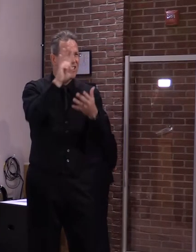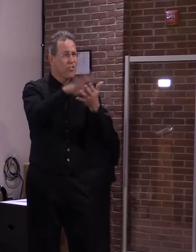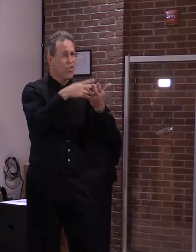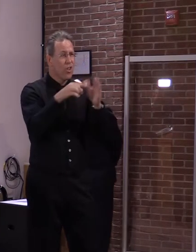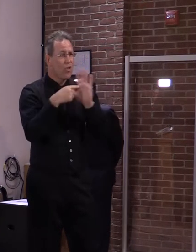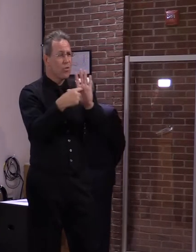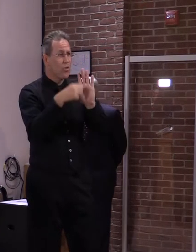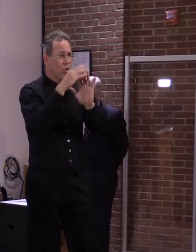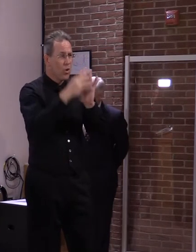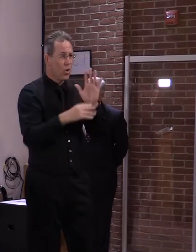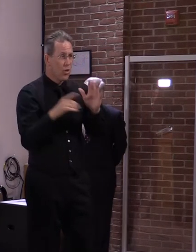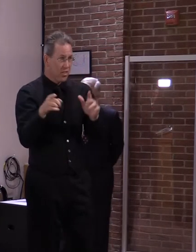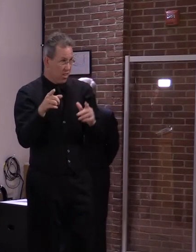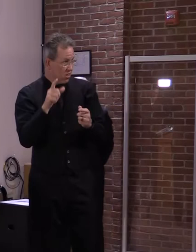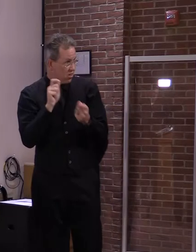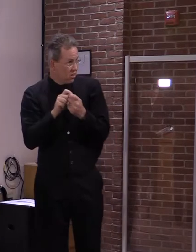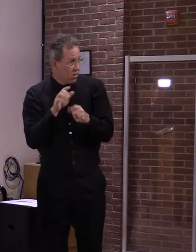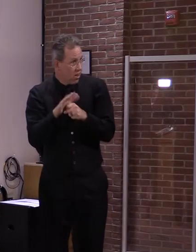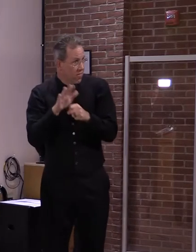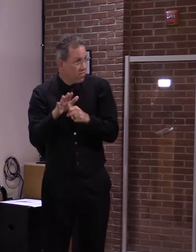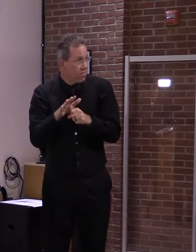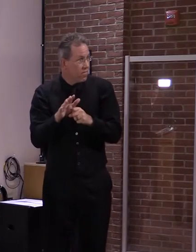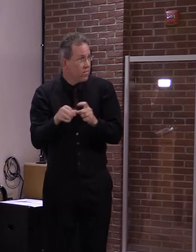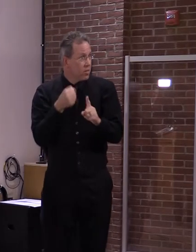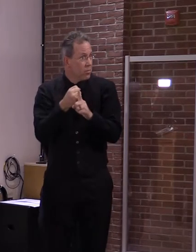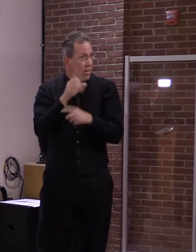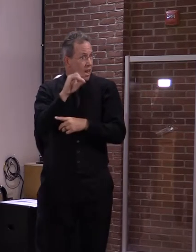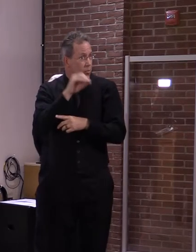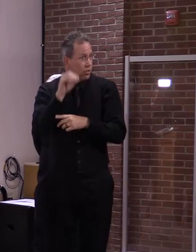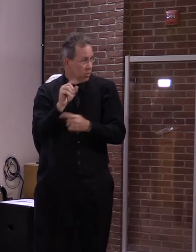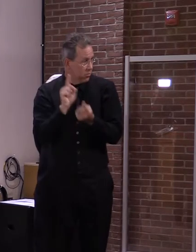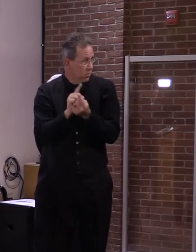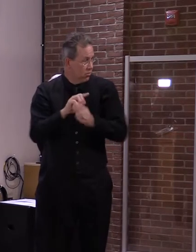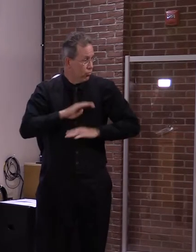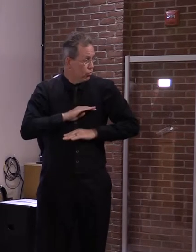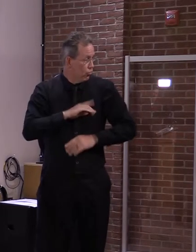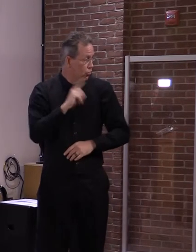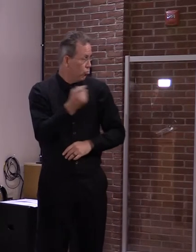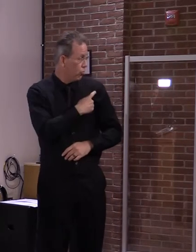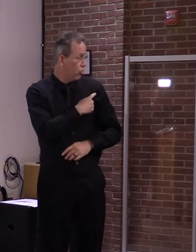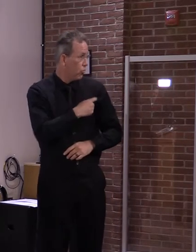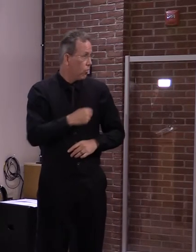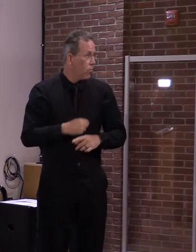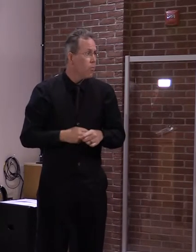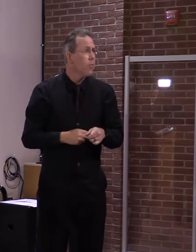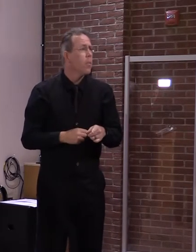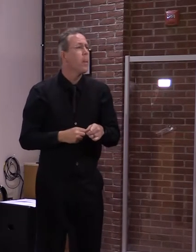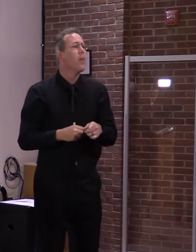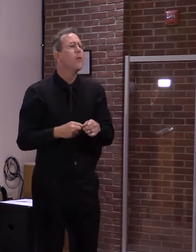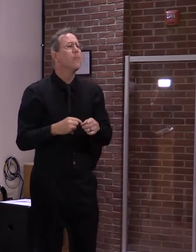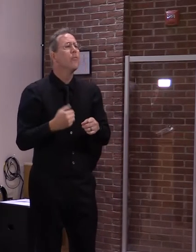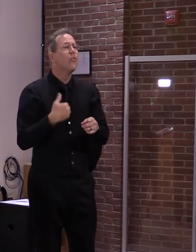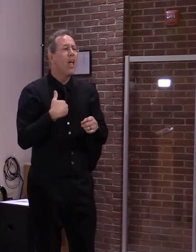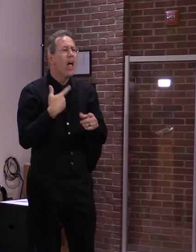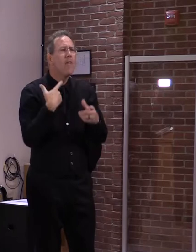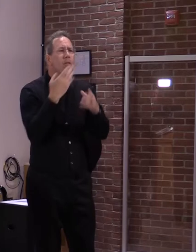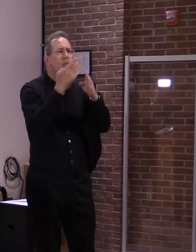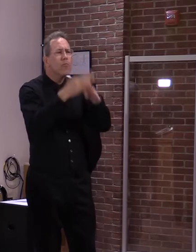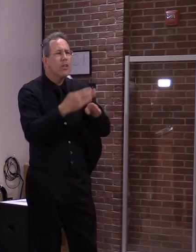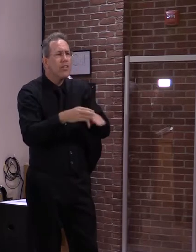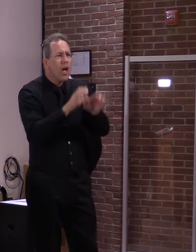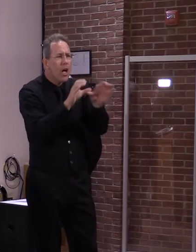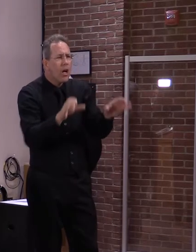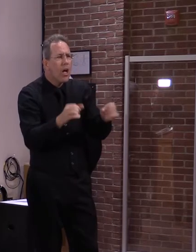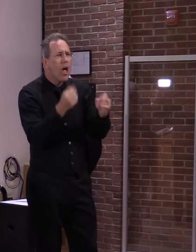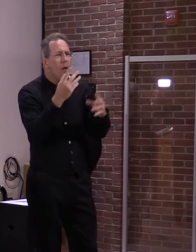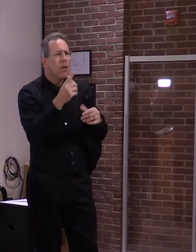And in recent days, do you have a breakdown of how many first dose appointments are going to lock-ins versus